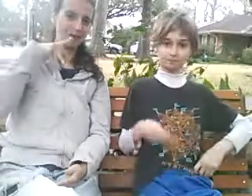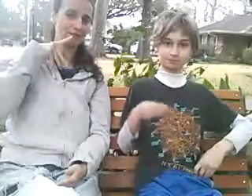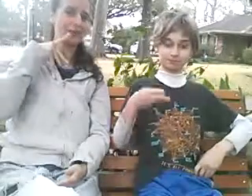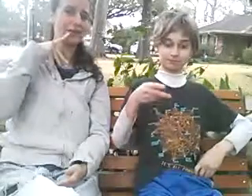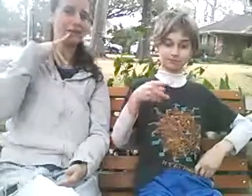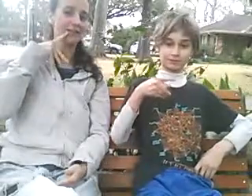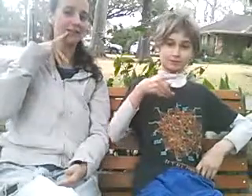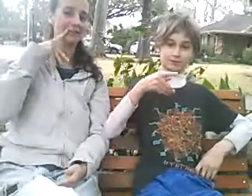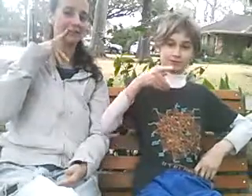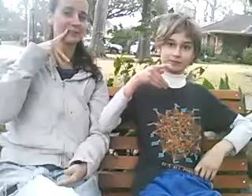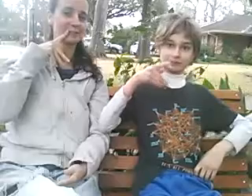a, like this.